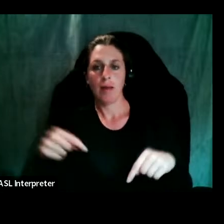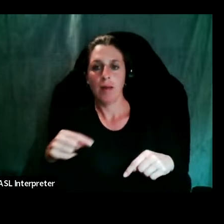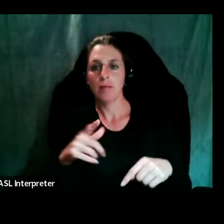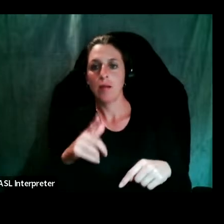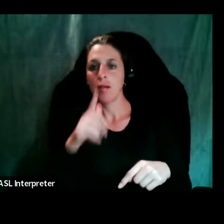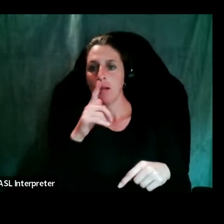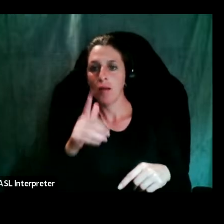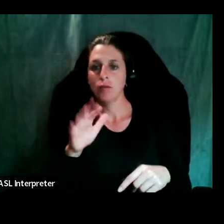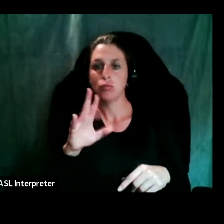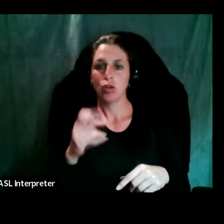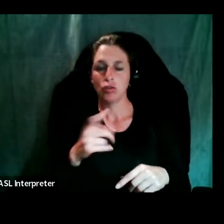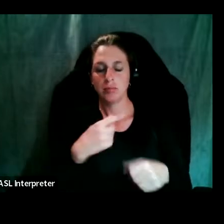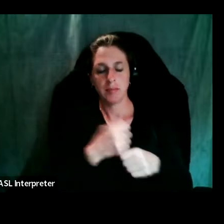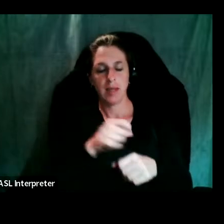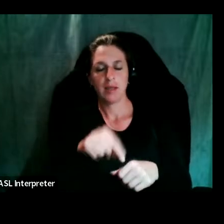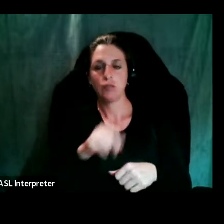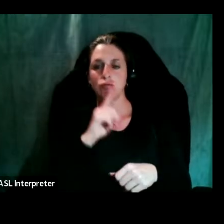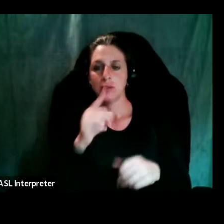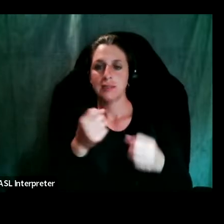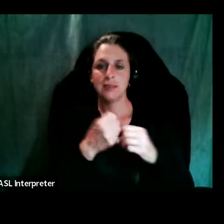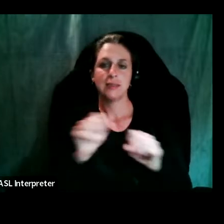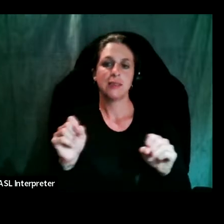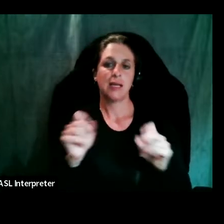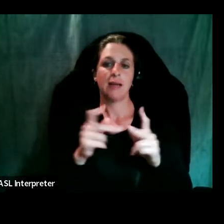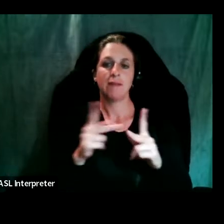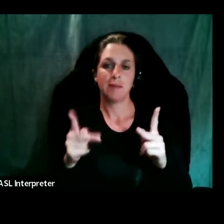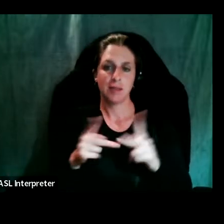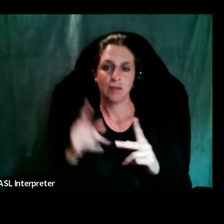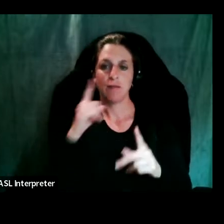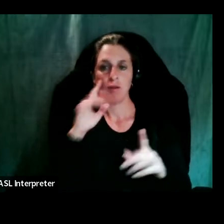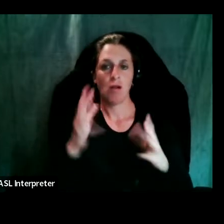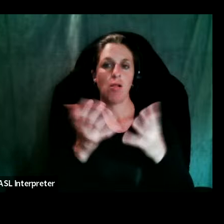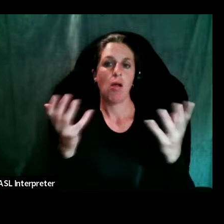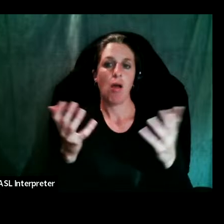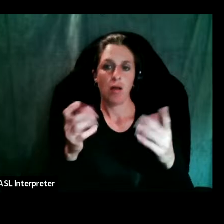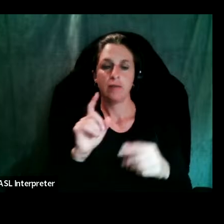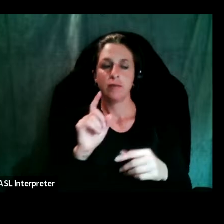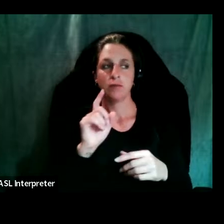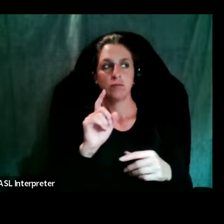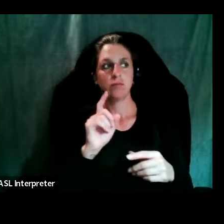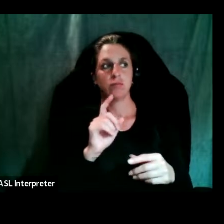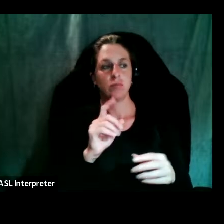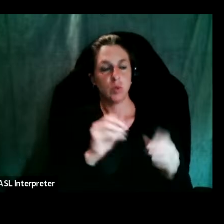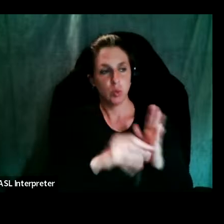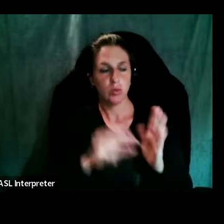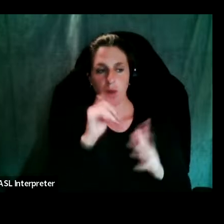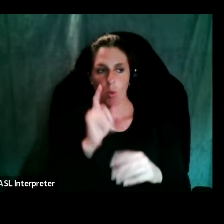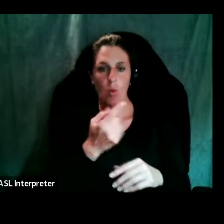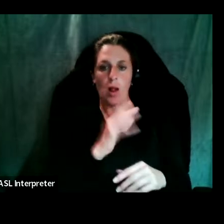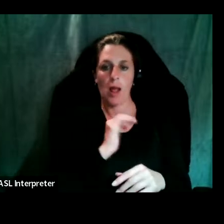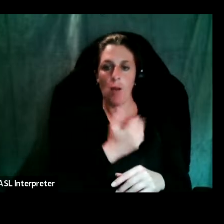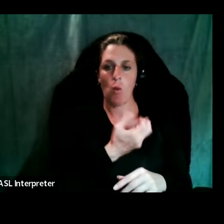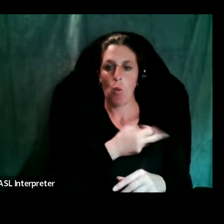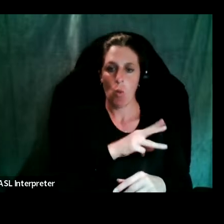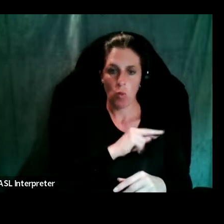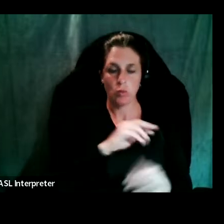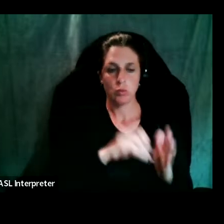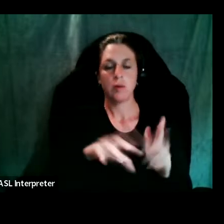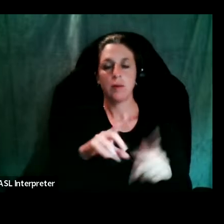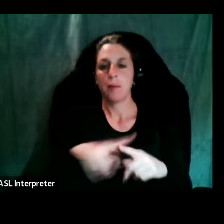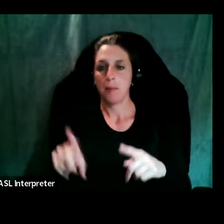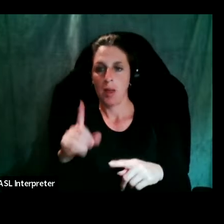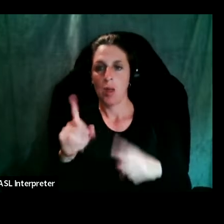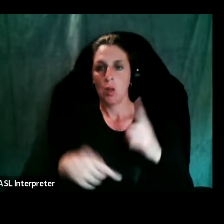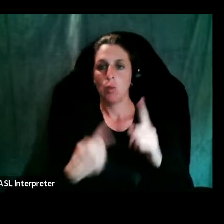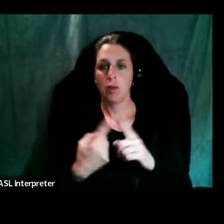We've made it a really safe space for a lot of different students, not even just our own TEC students. But when we're asking